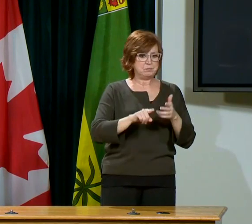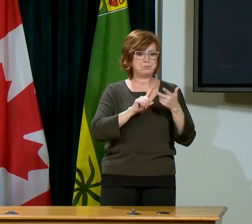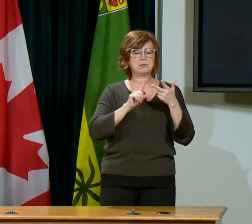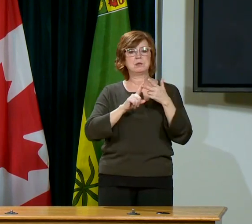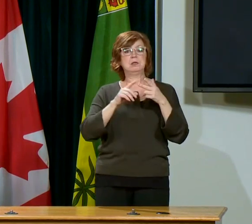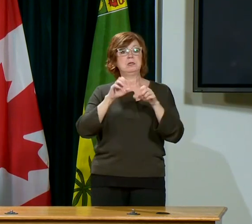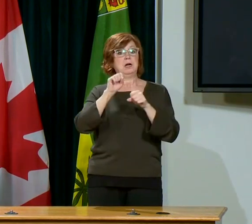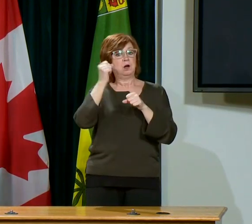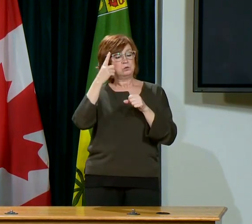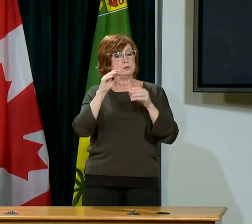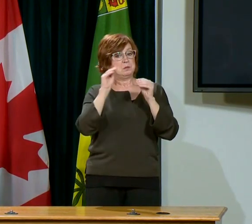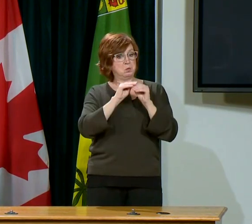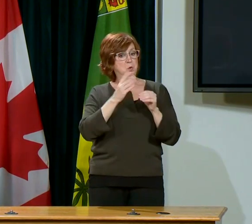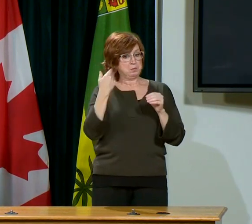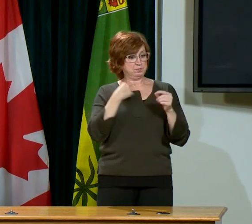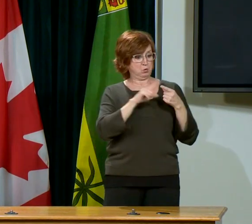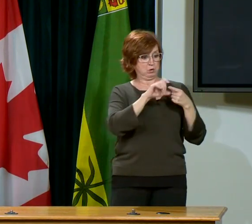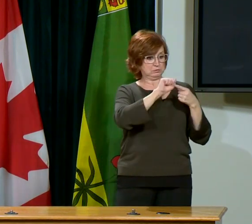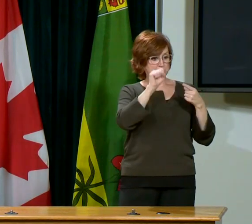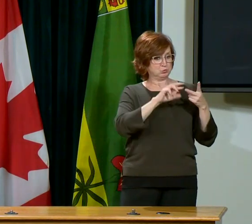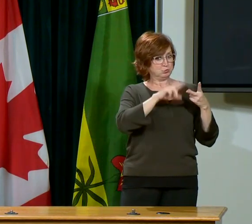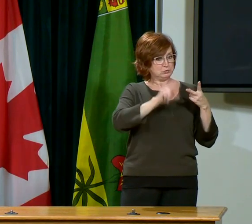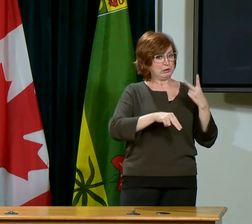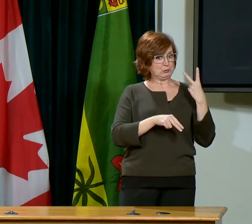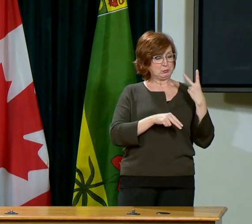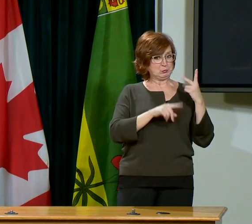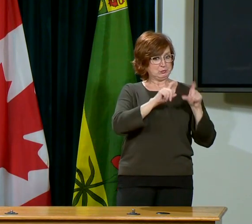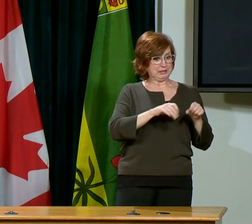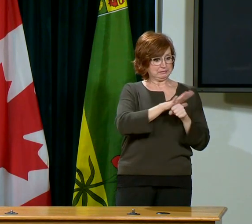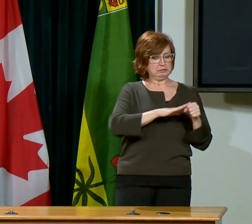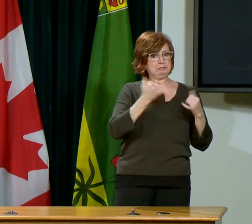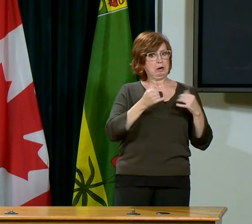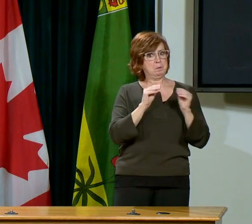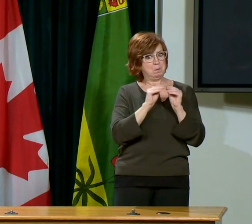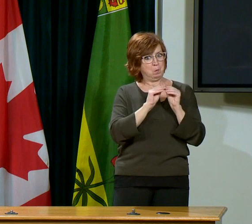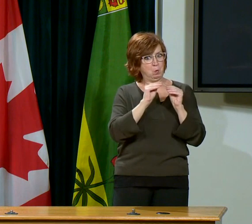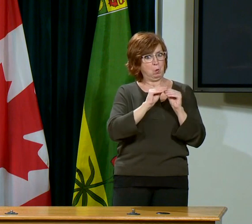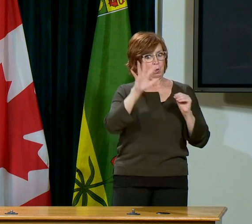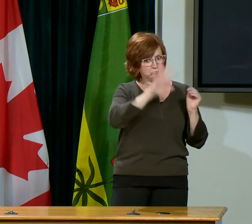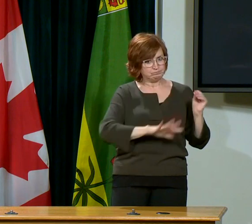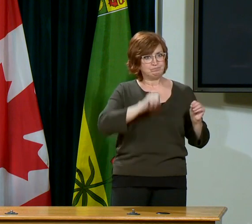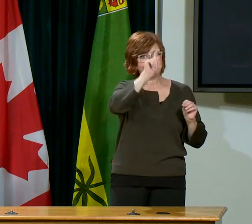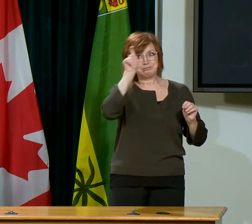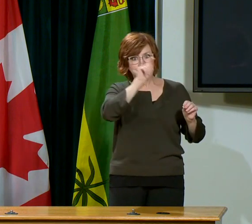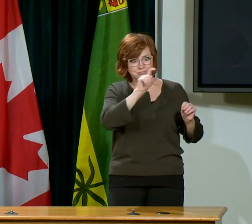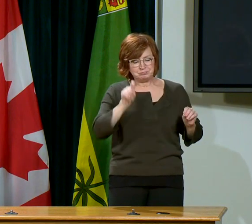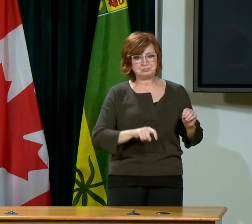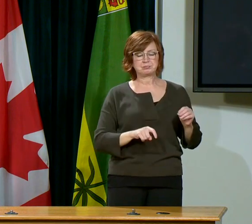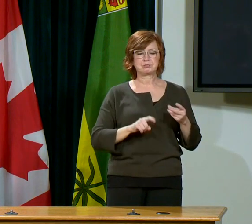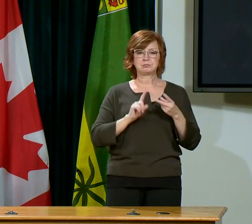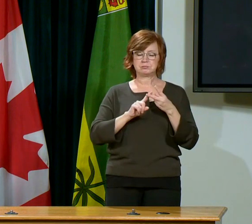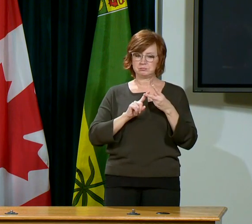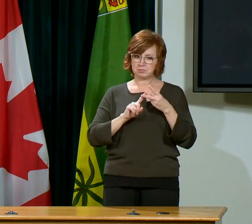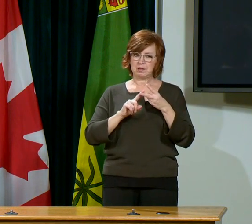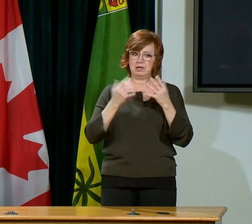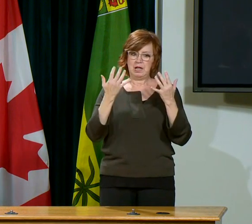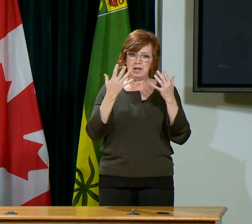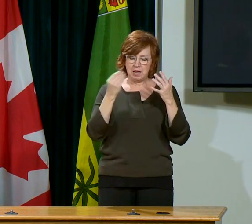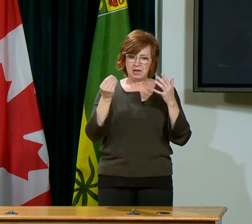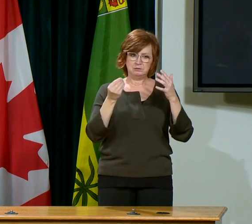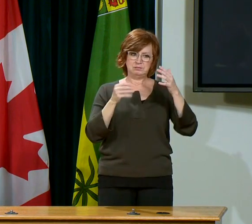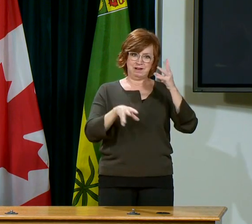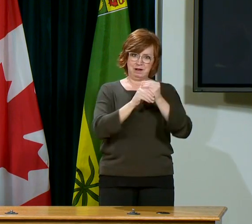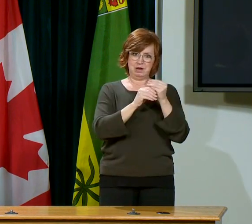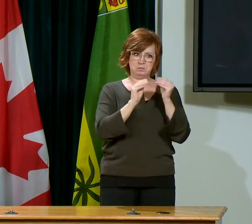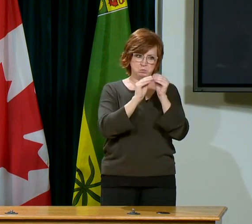in the province. And this also allows us for doing contact tracing and having that happen sooner, positioning us better to prevent